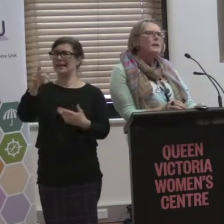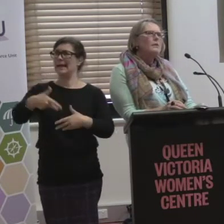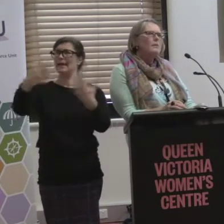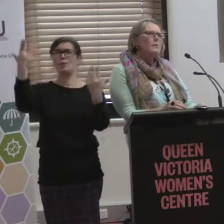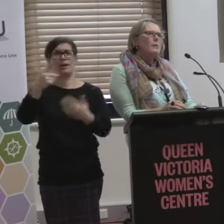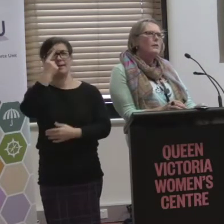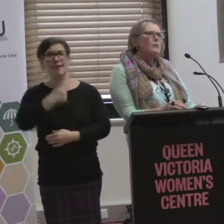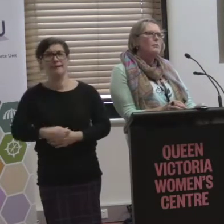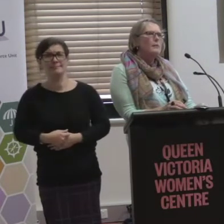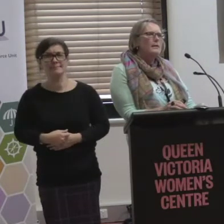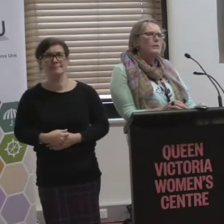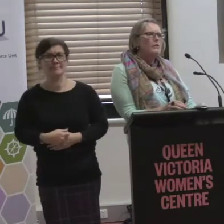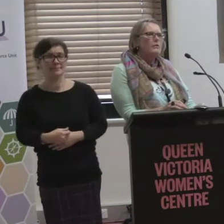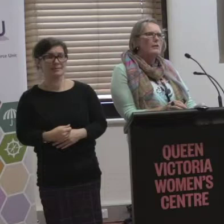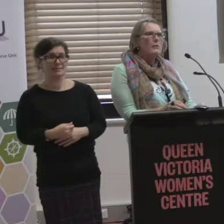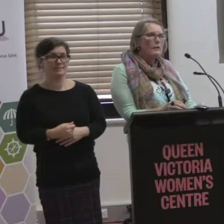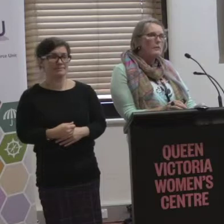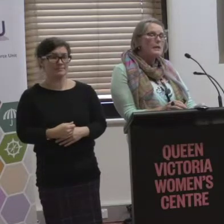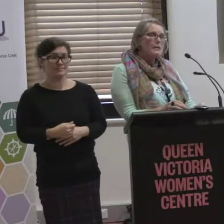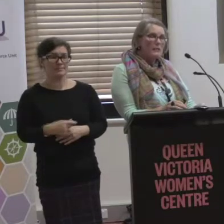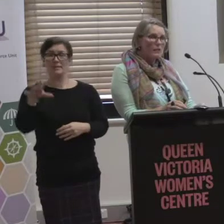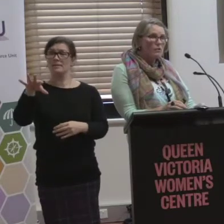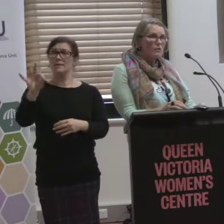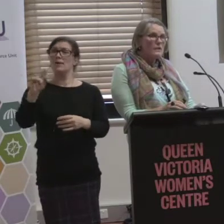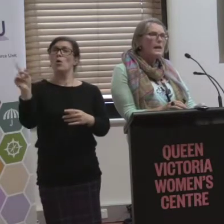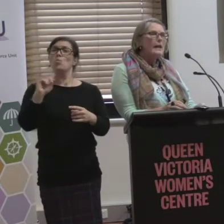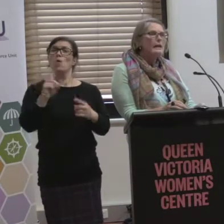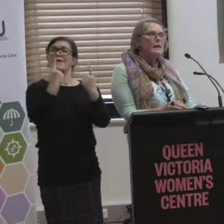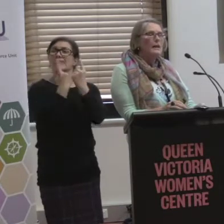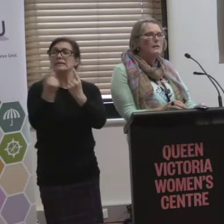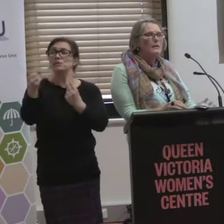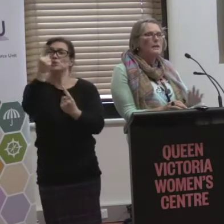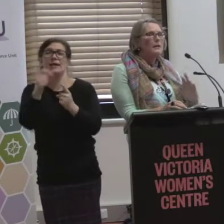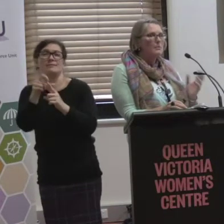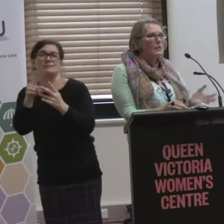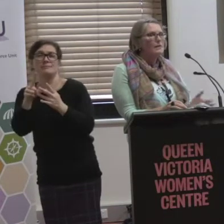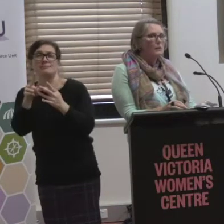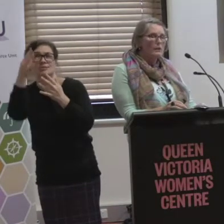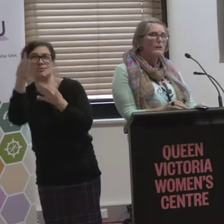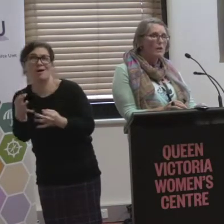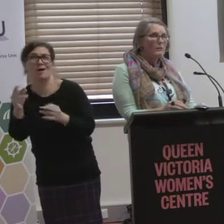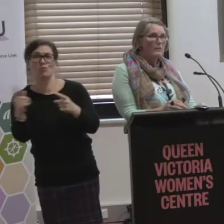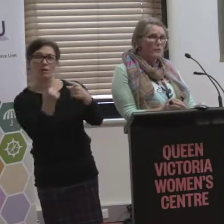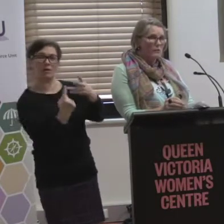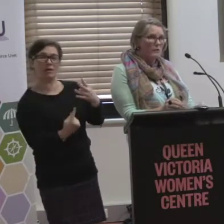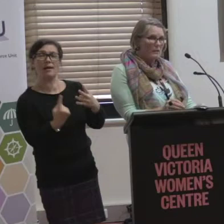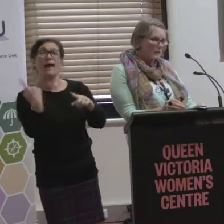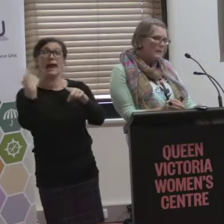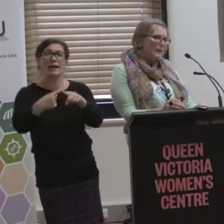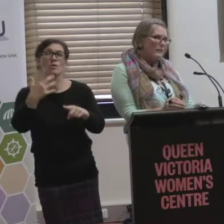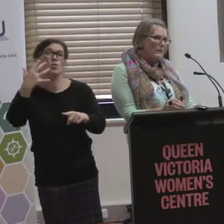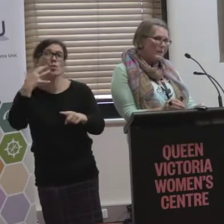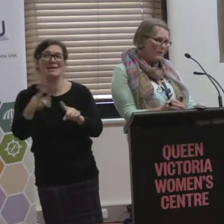and they can appoint them to make decisions around whatever matters of their choosing, and they can commence at whatever time of their